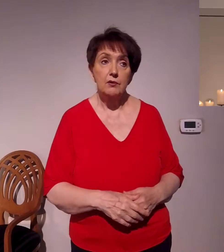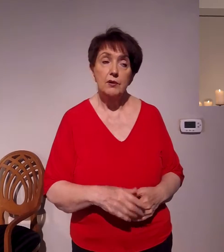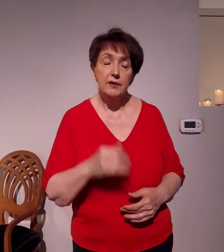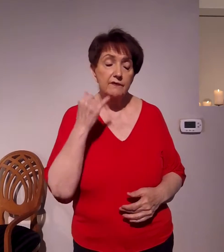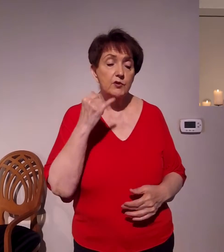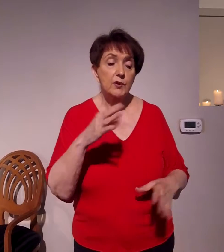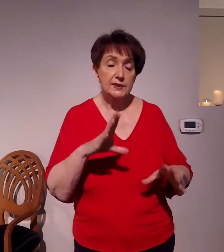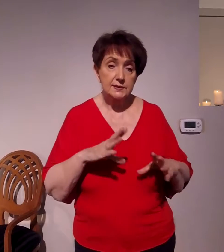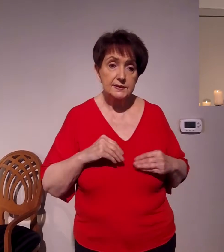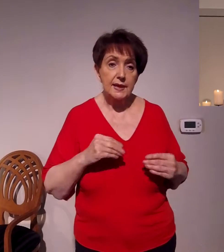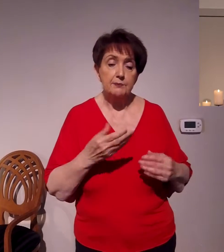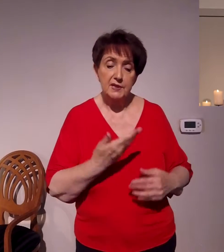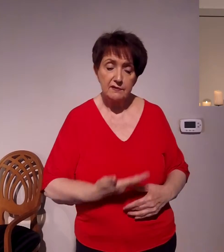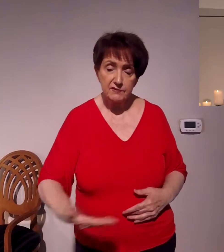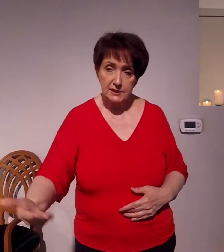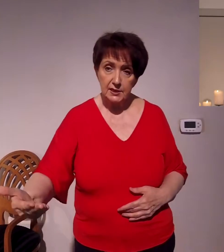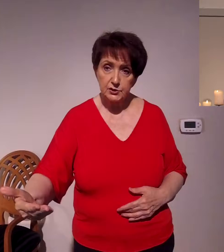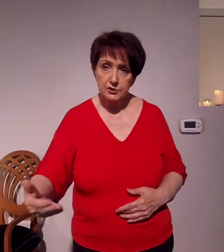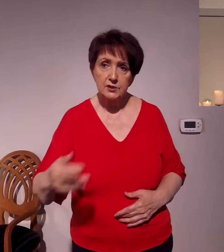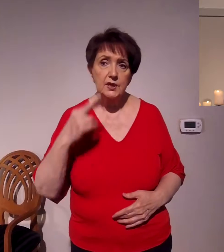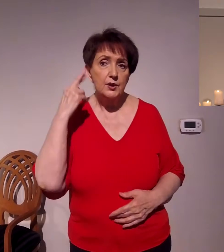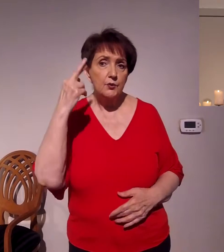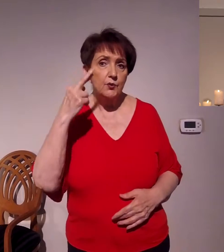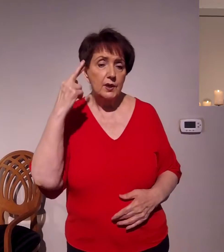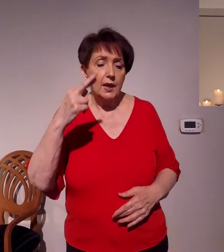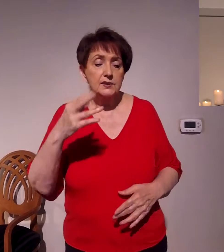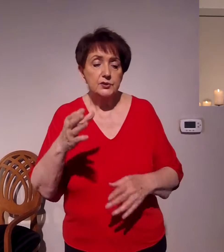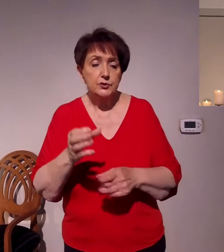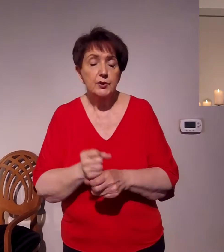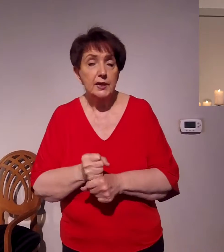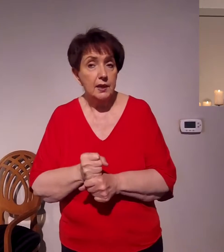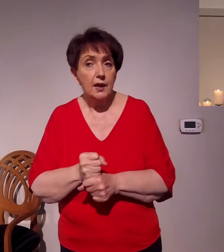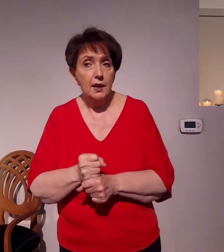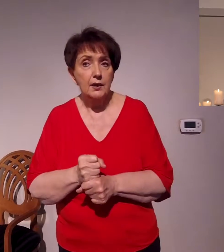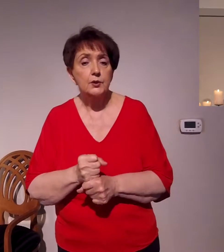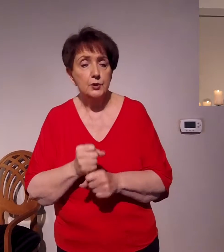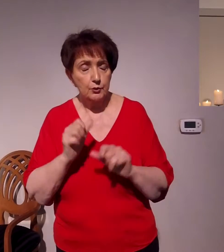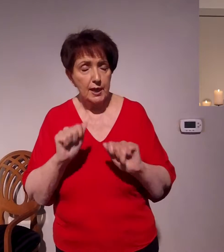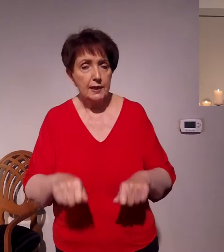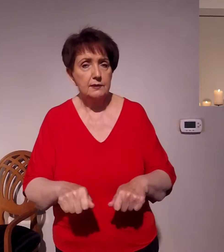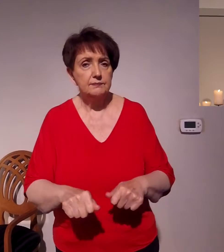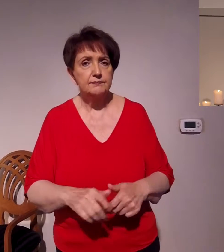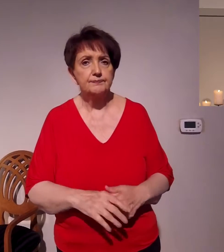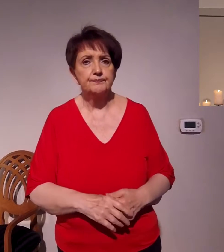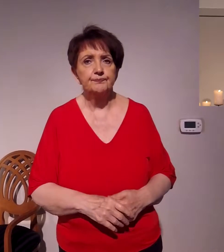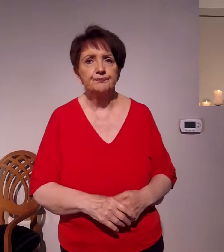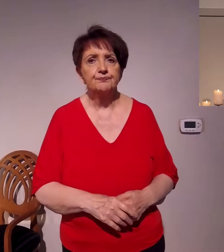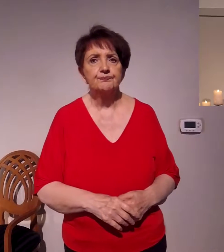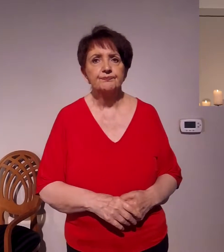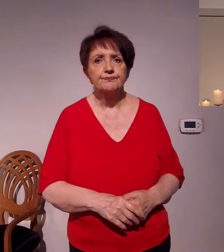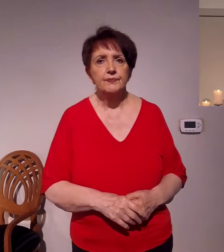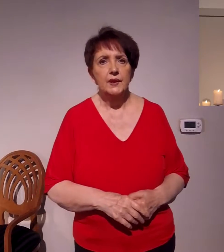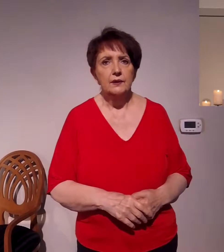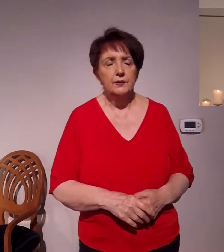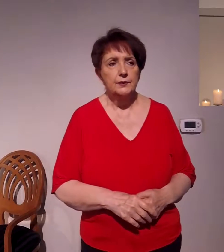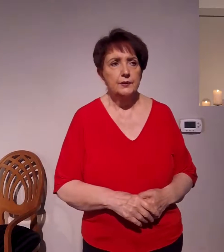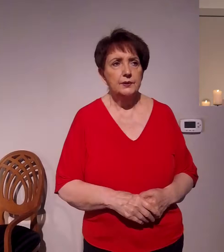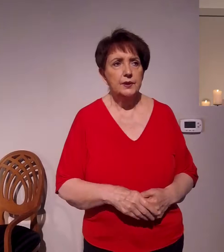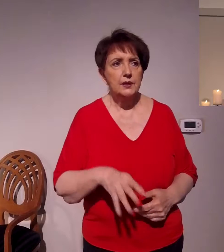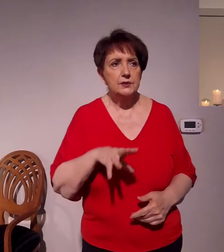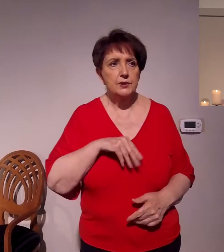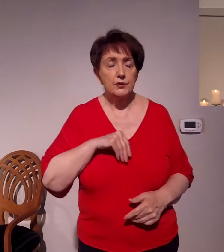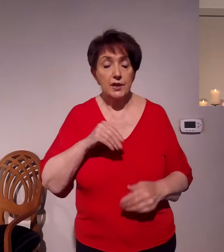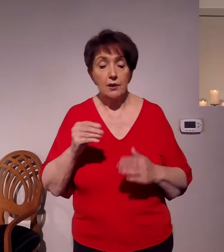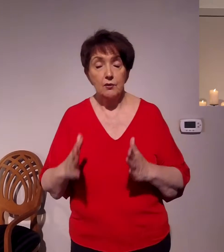invitation and to realize that we can receive, then we can. And so the owner of the